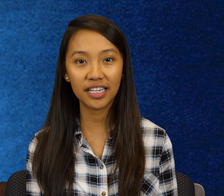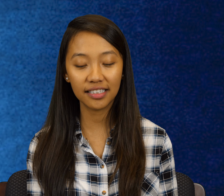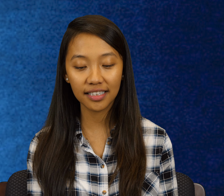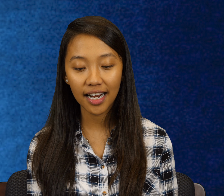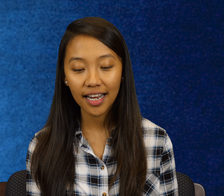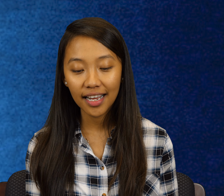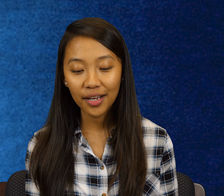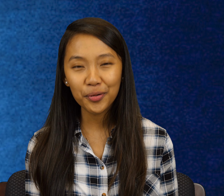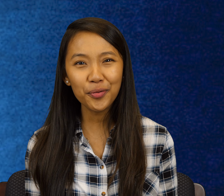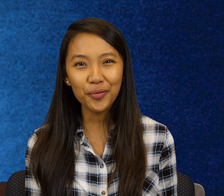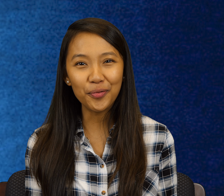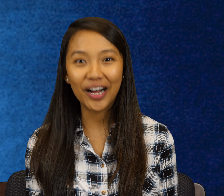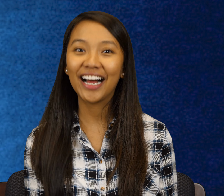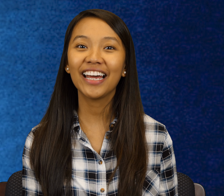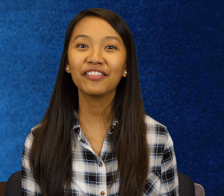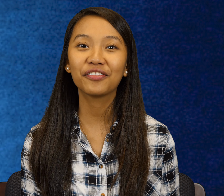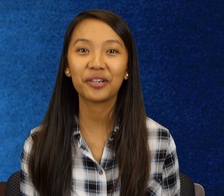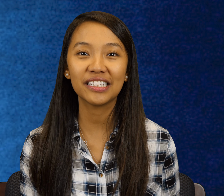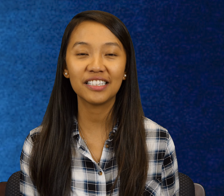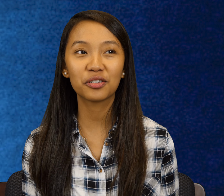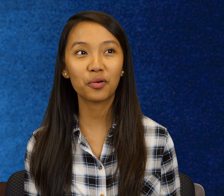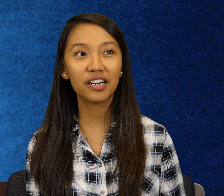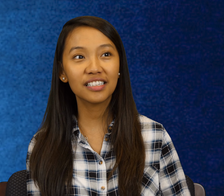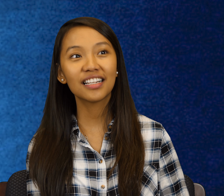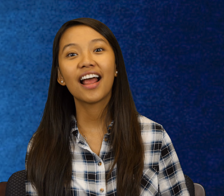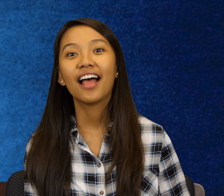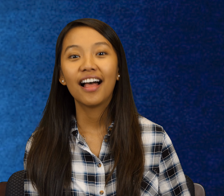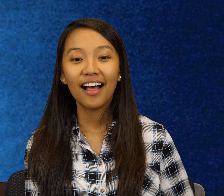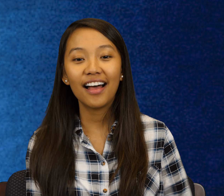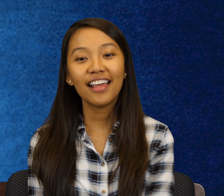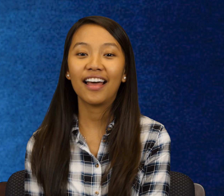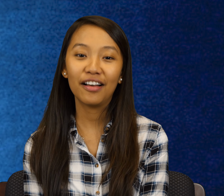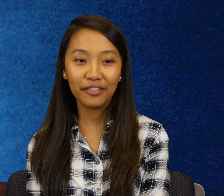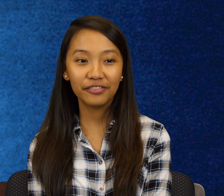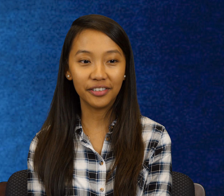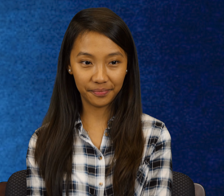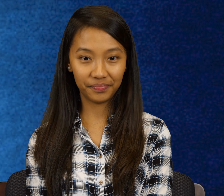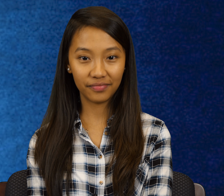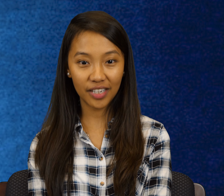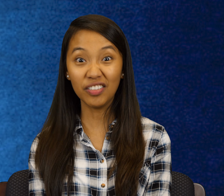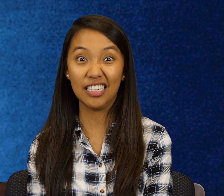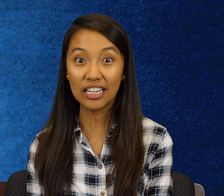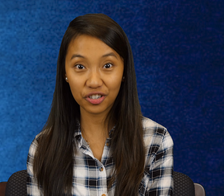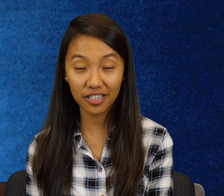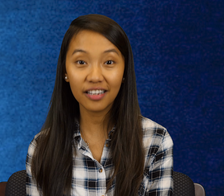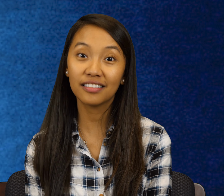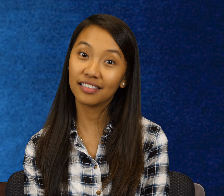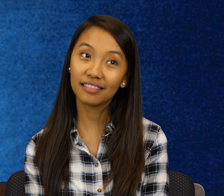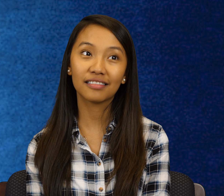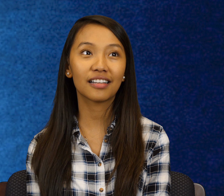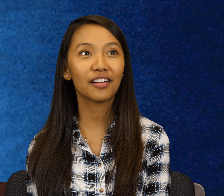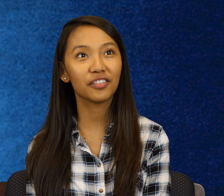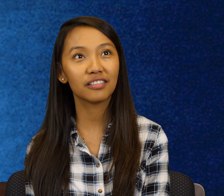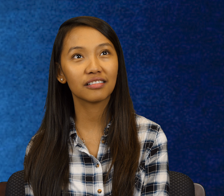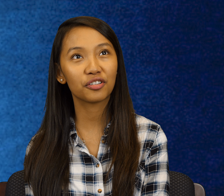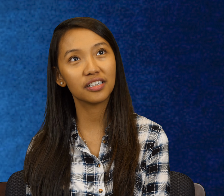Stories. Ooh, I have crazy stories. I have even danger. It's kind of a